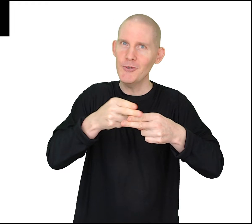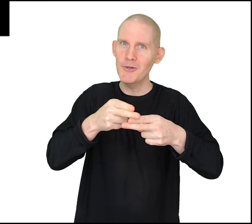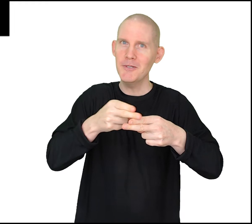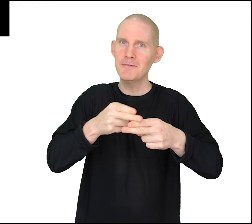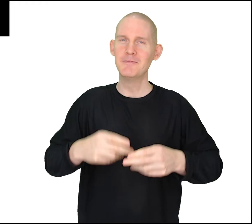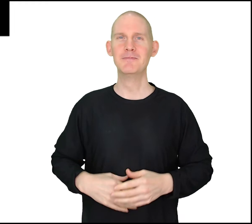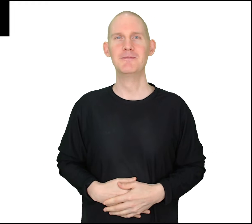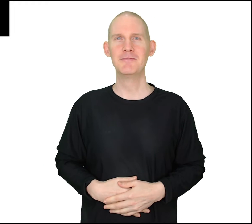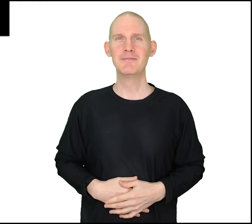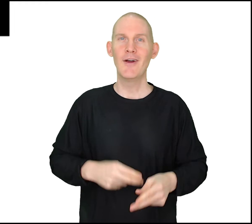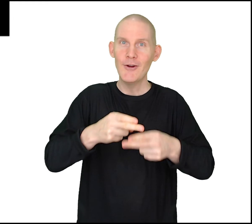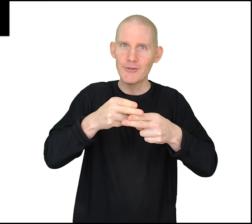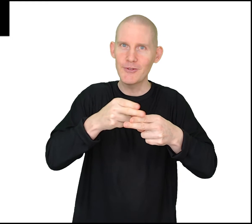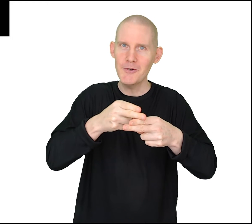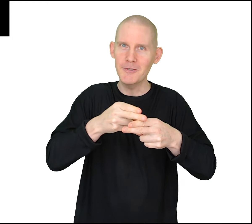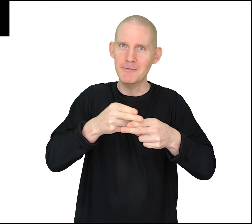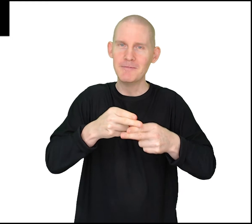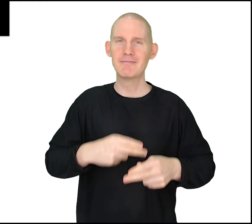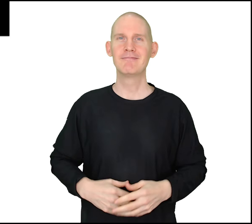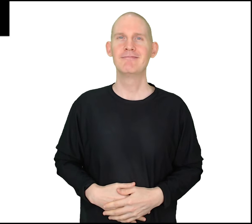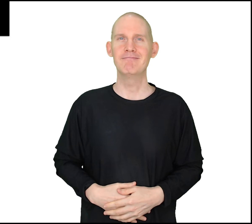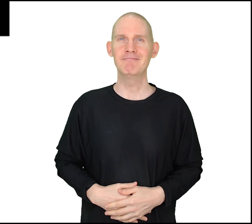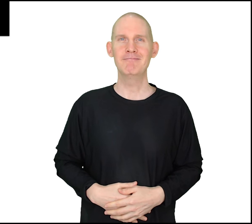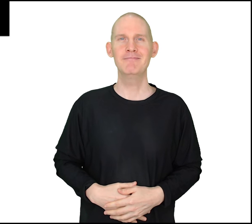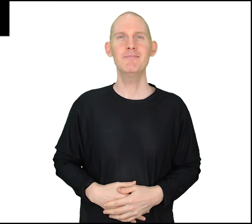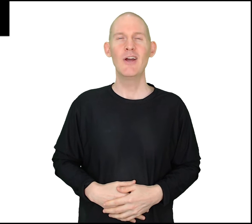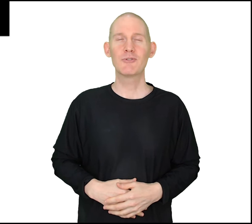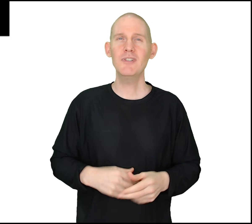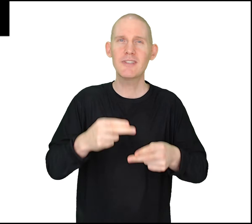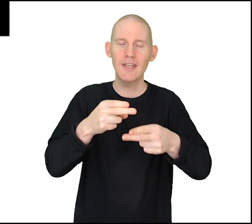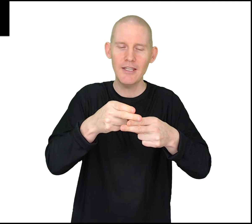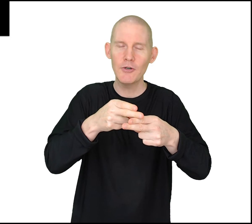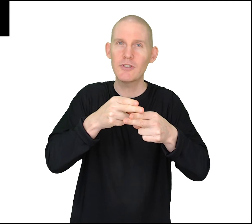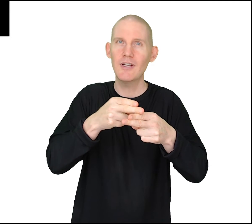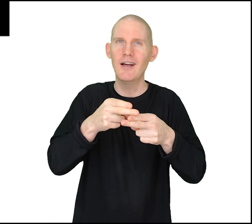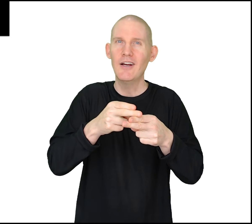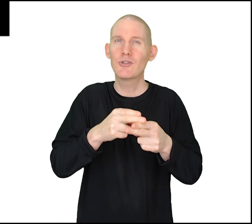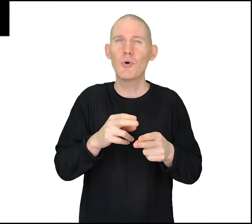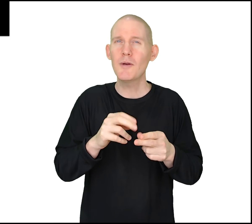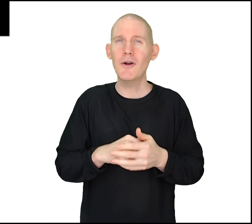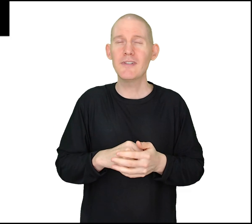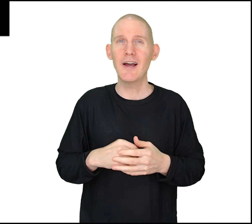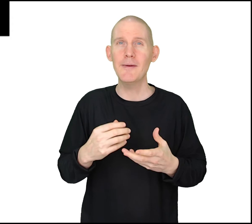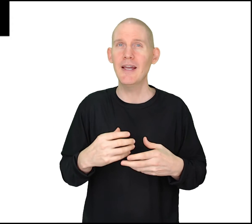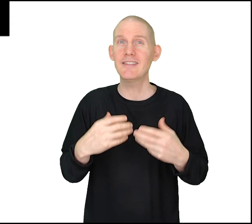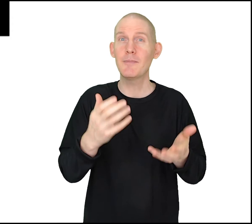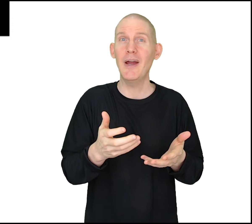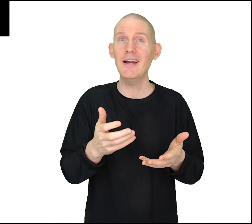soon, soon. So just think, it's just a short amount of time that has to pass, and